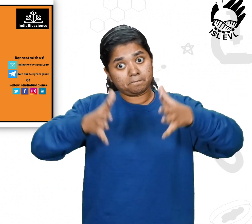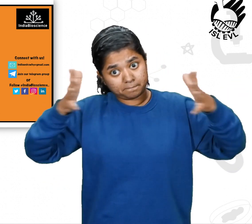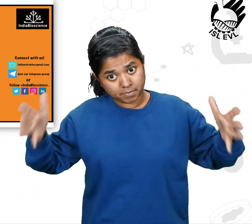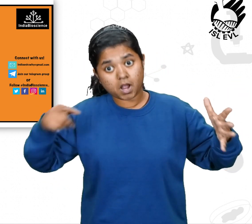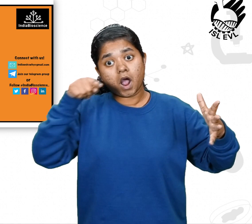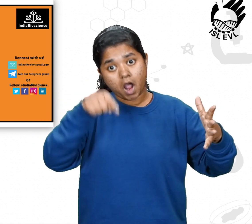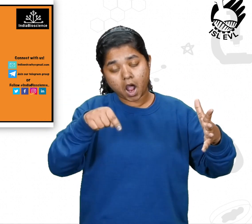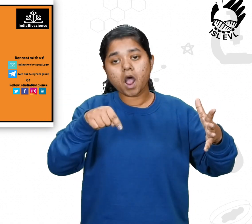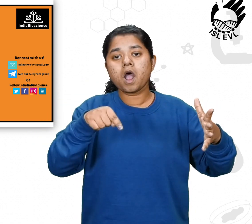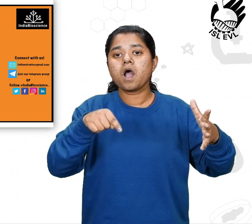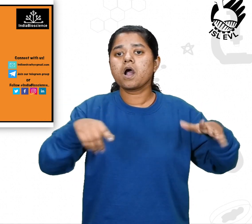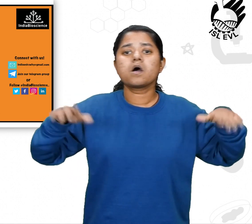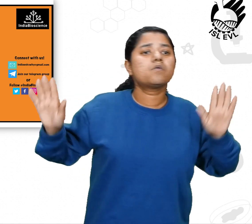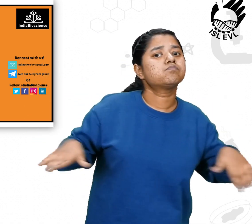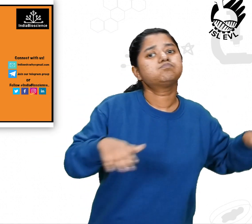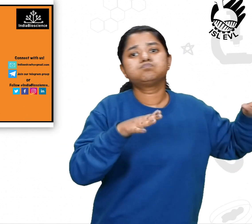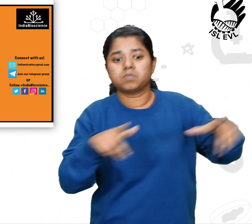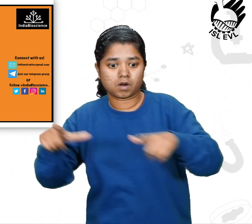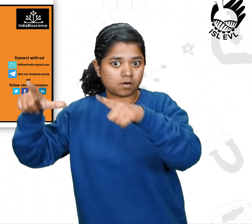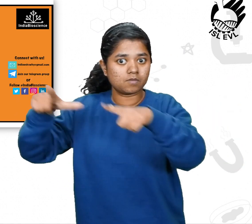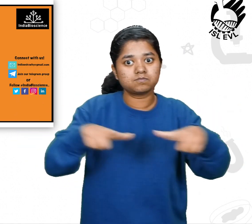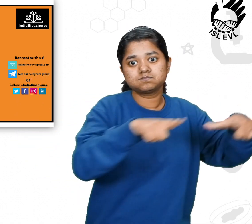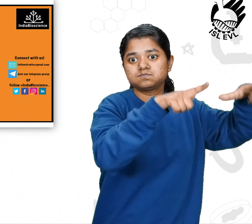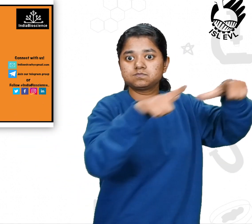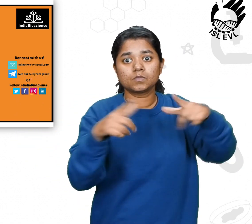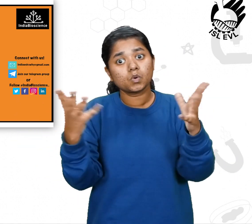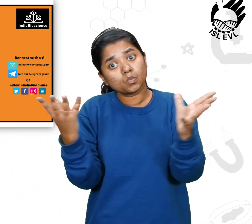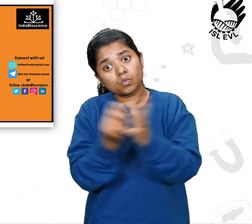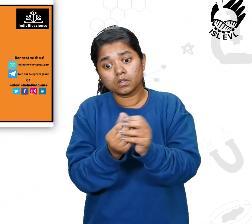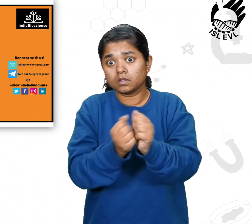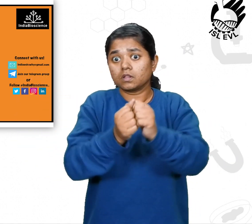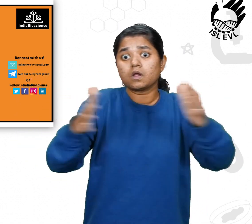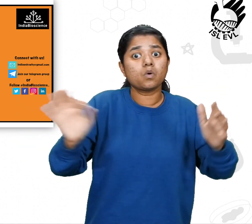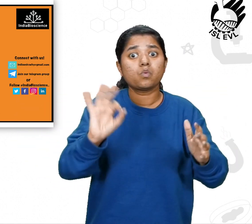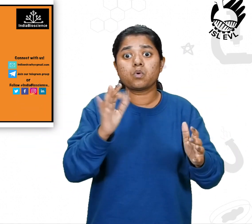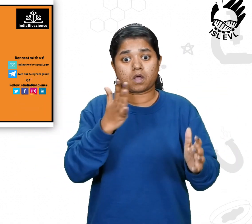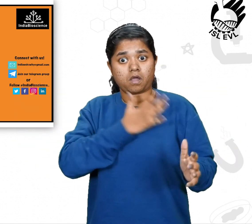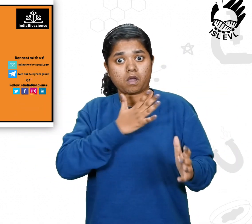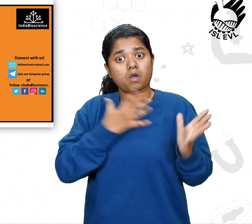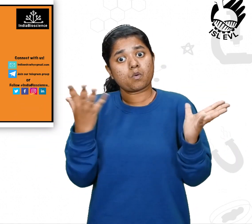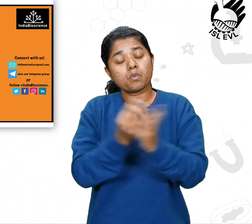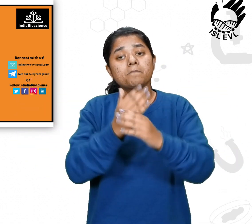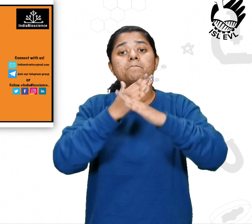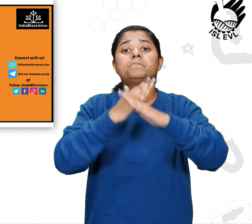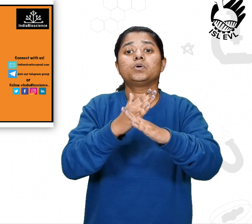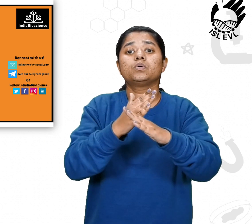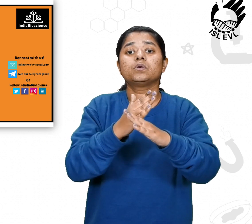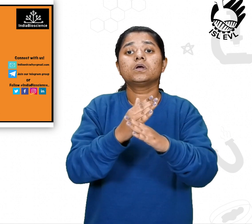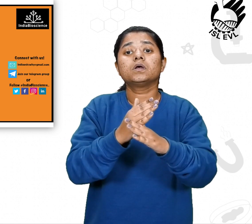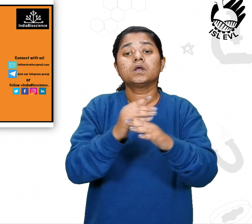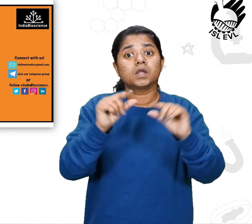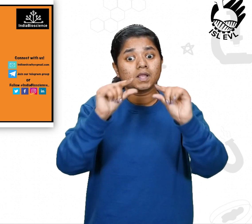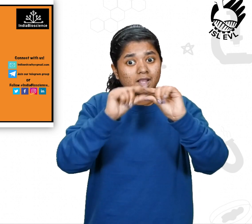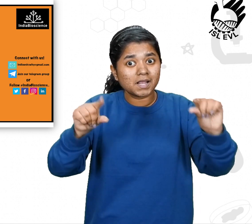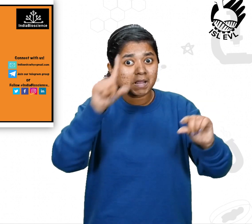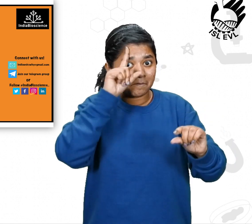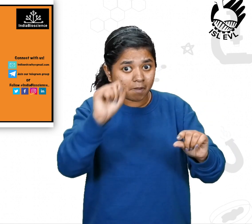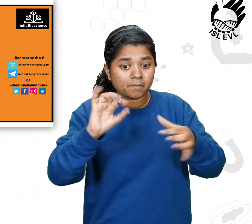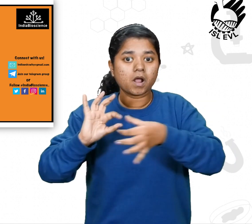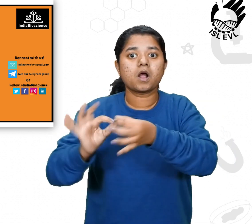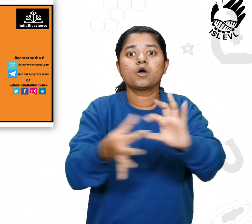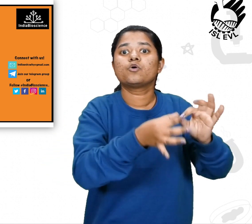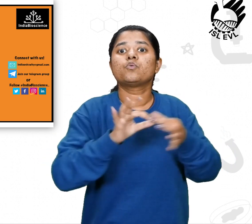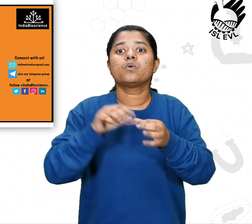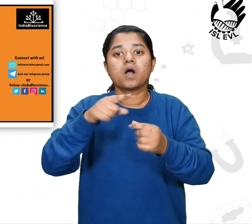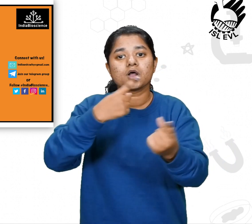team that flies together and survives together. Oh, like the age old quote, united we stand, divided we